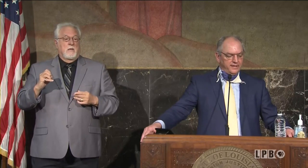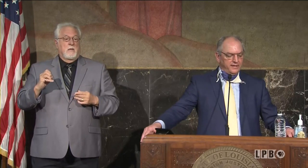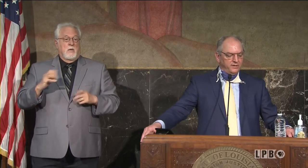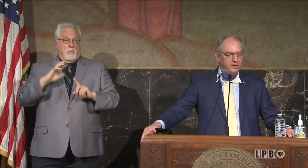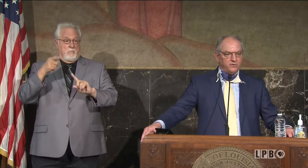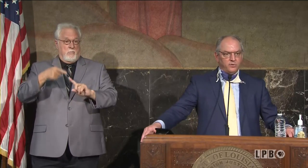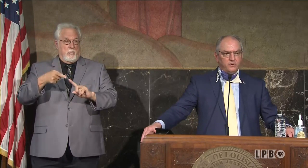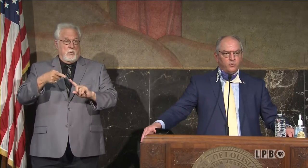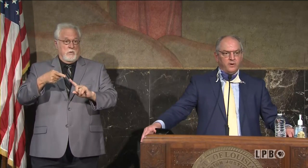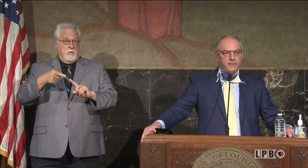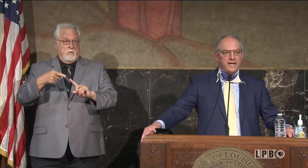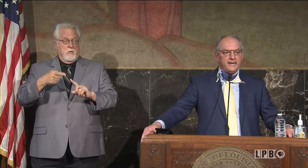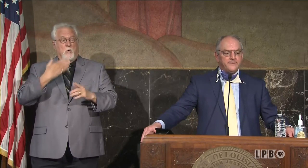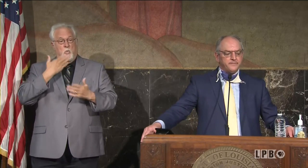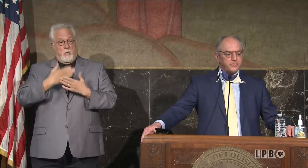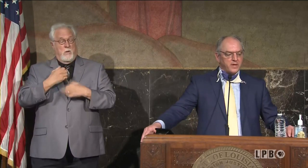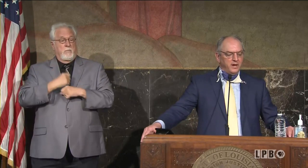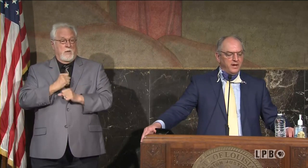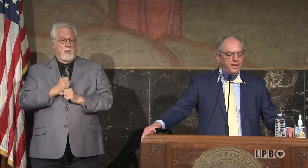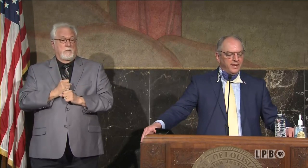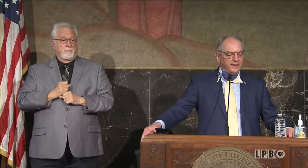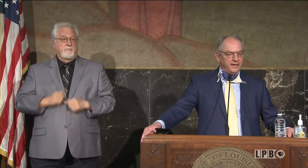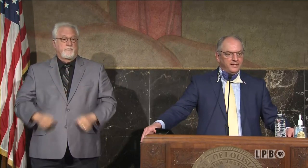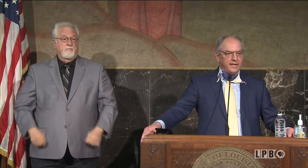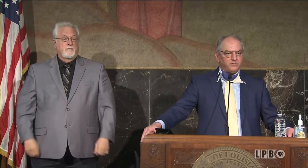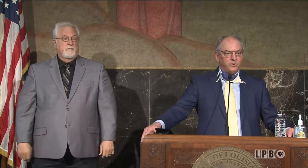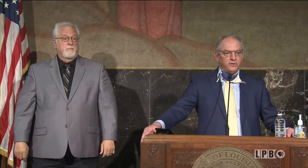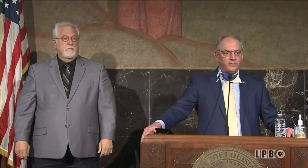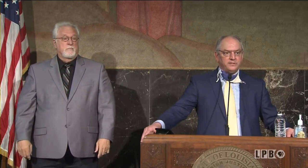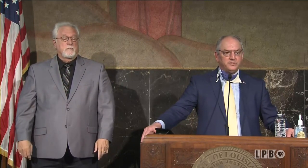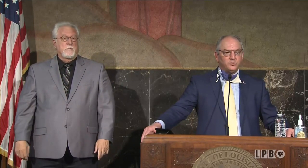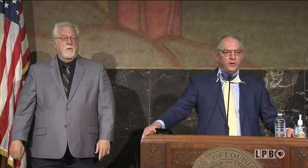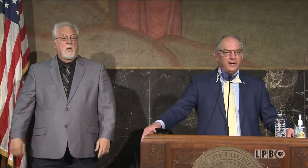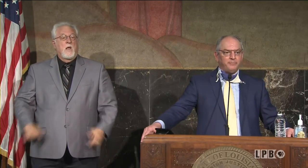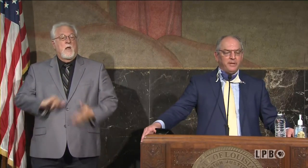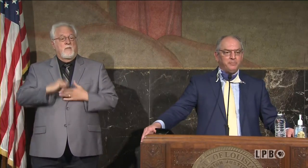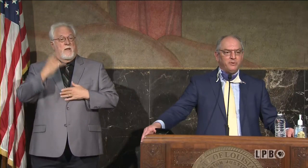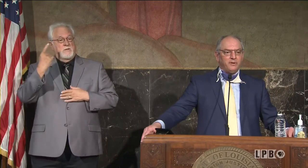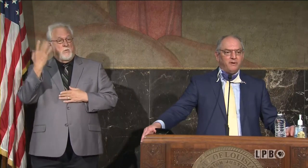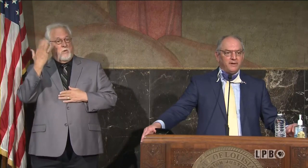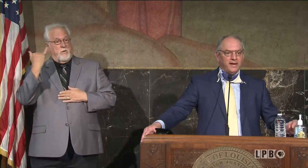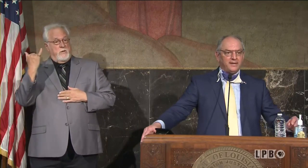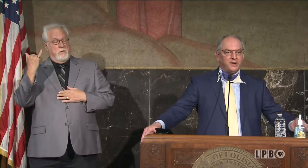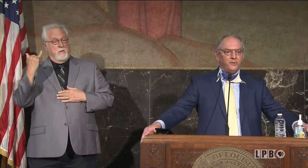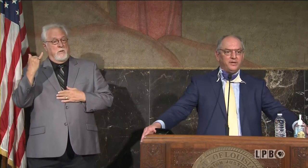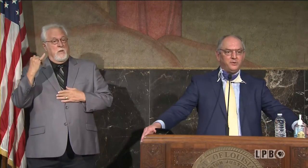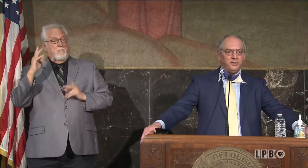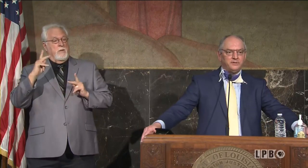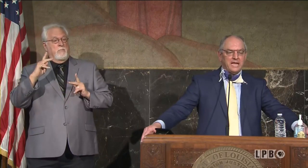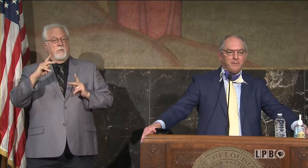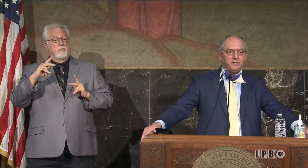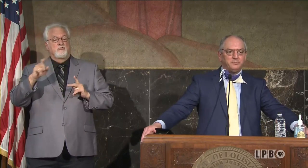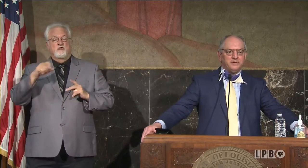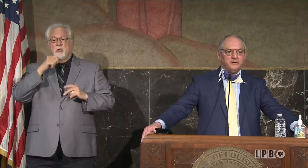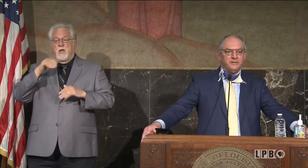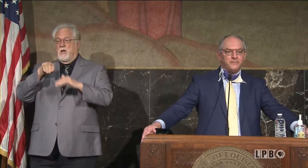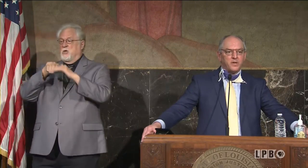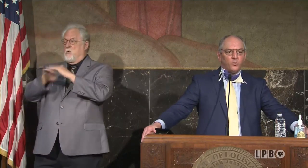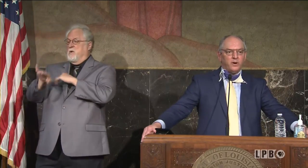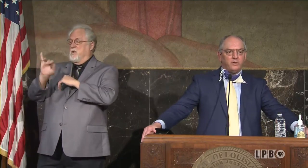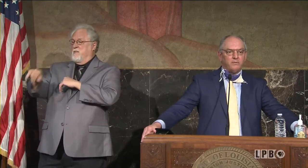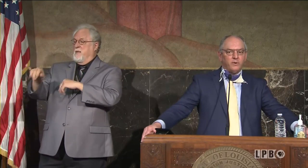point, I think, is well made. And that's one of the reasons why people ought not go into an